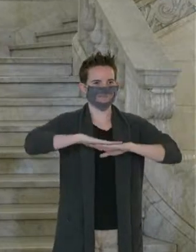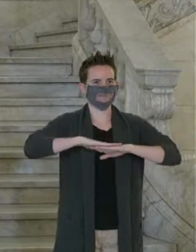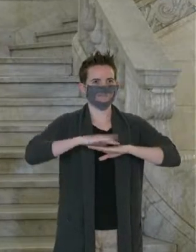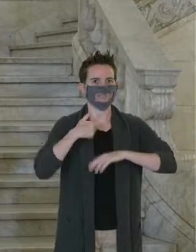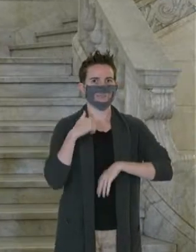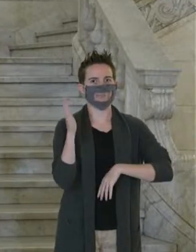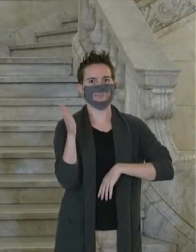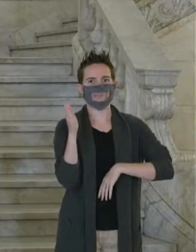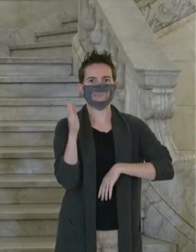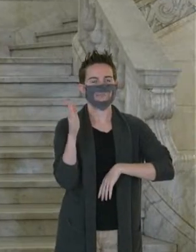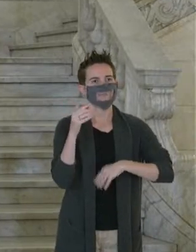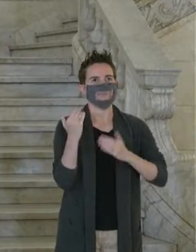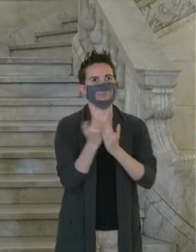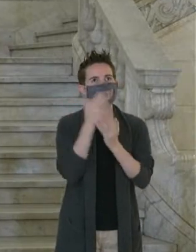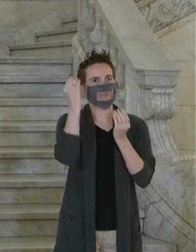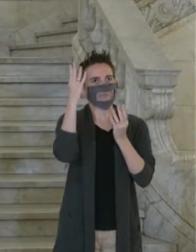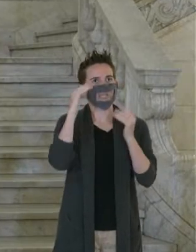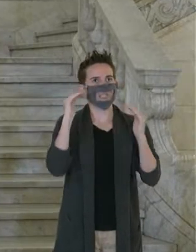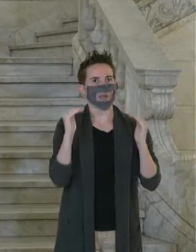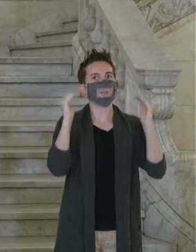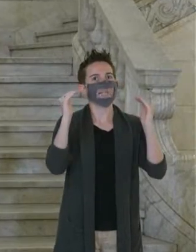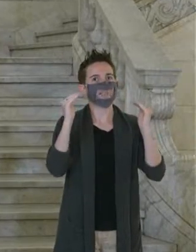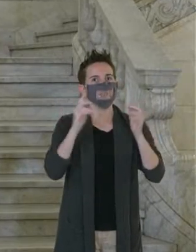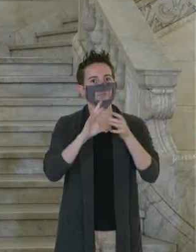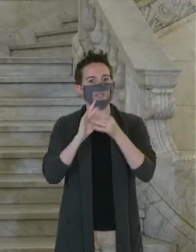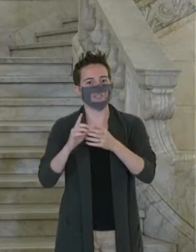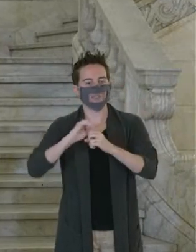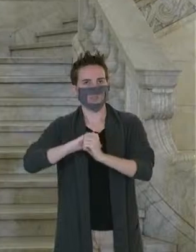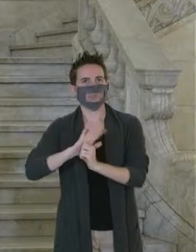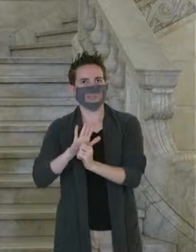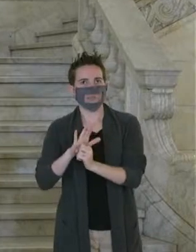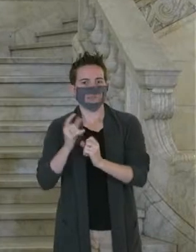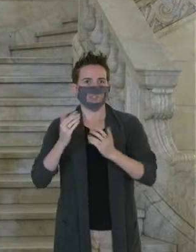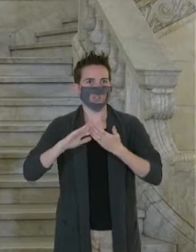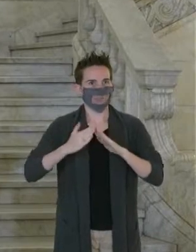deliver updates on the pandemic in our community.